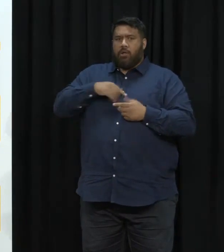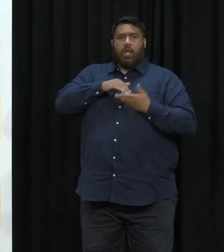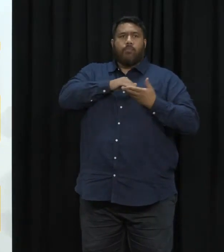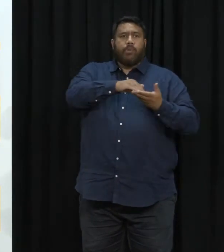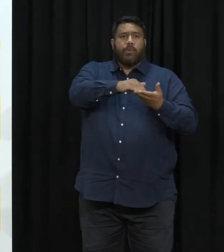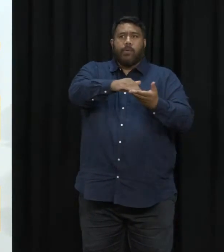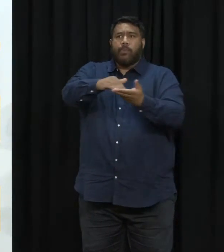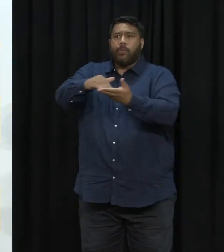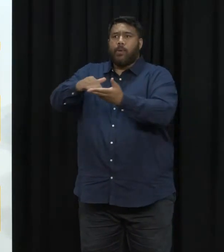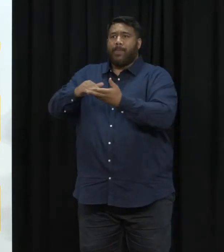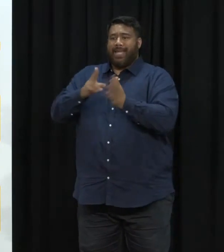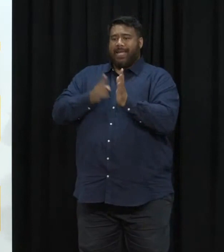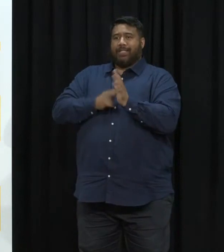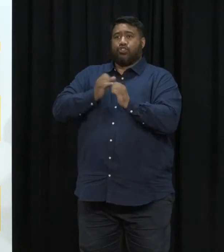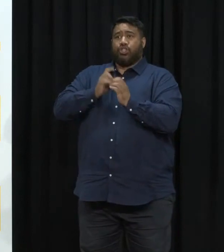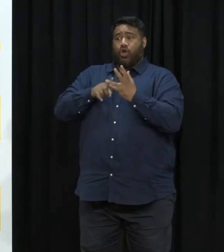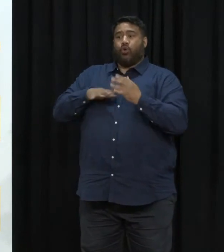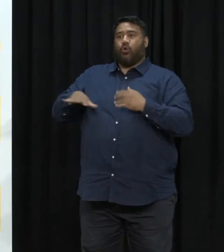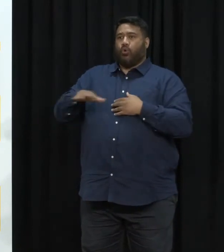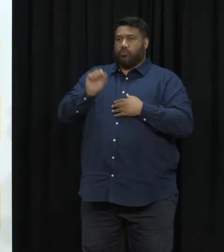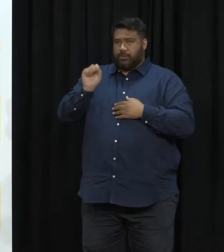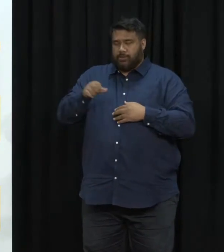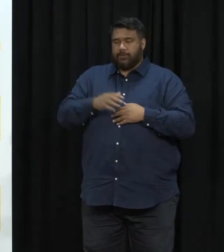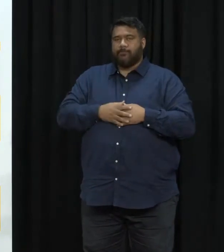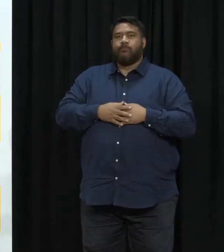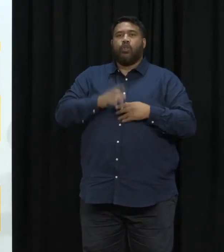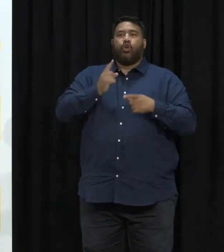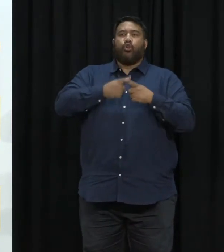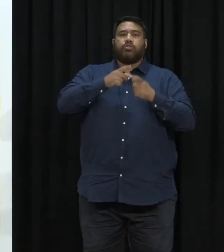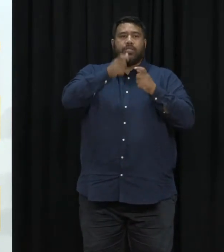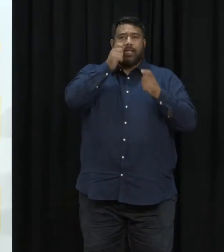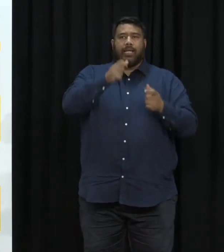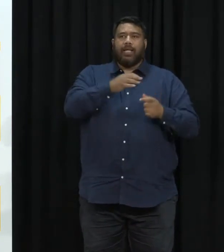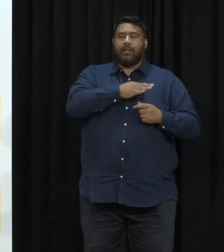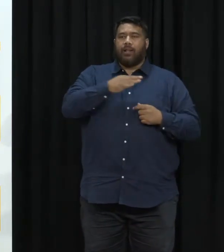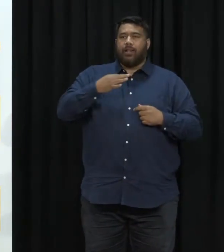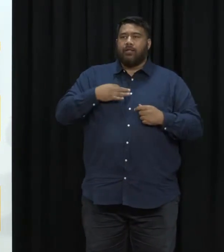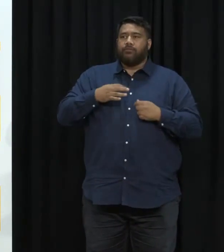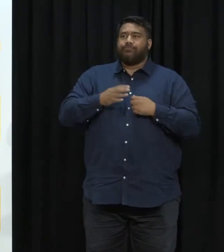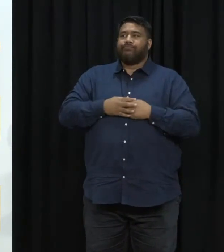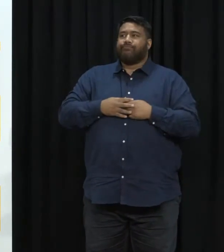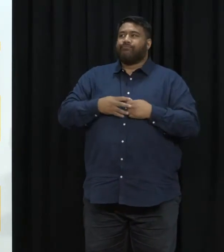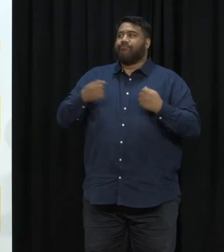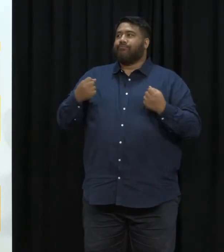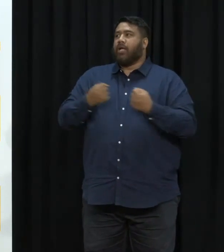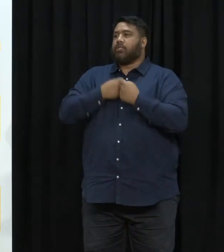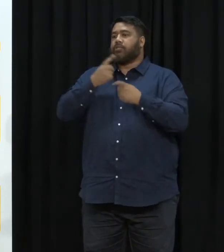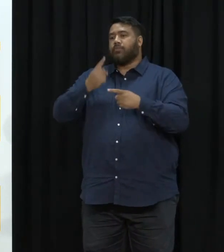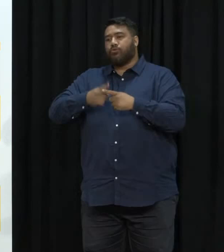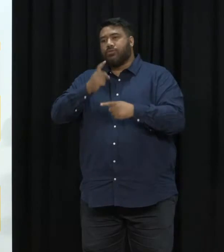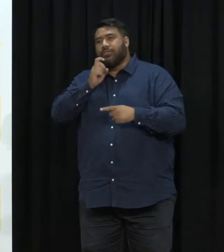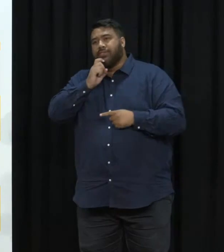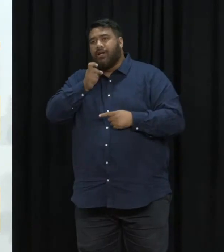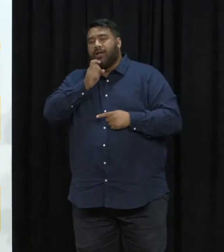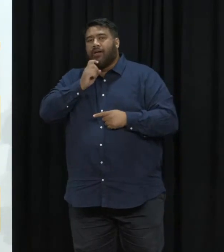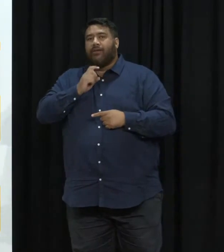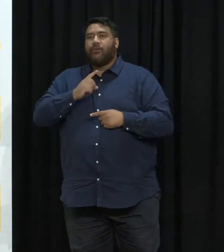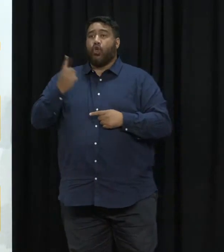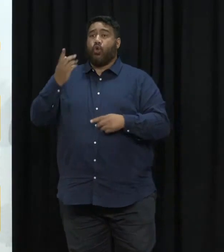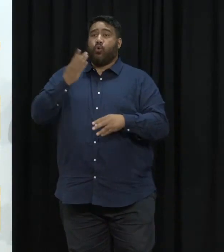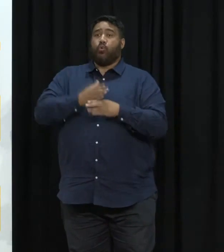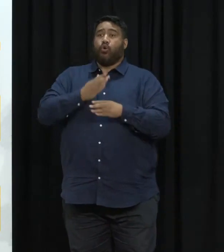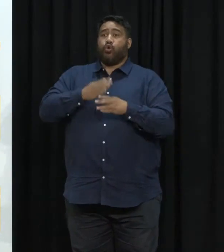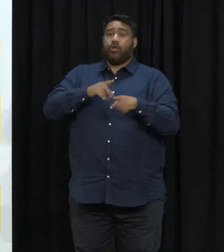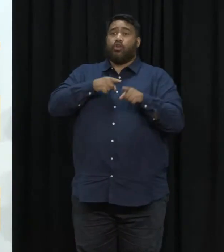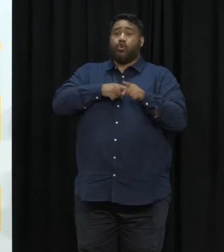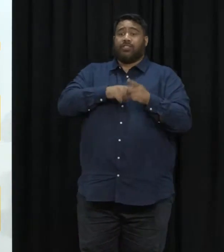personal health services, urgent care clinics and accident and emergency frontline staff, and those contact tracing personnel in particular